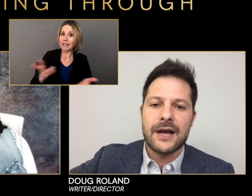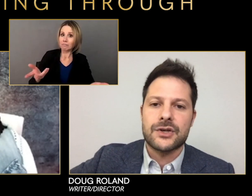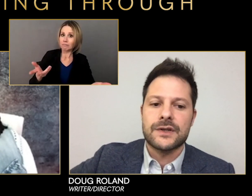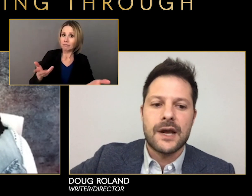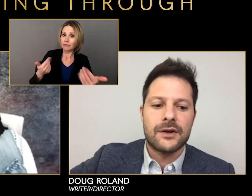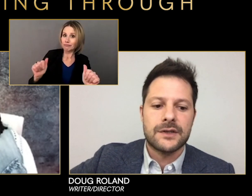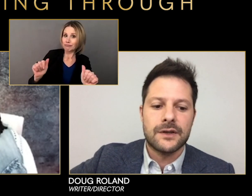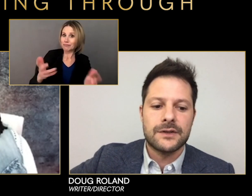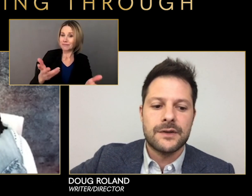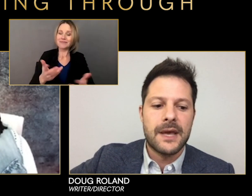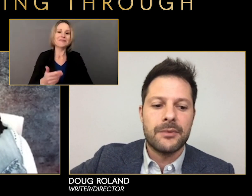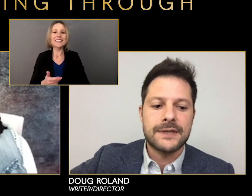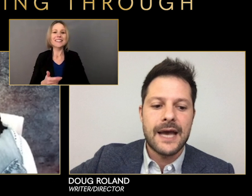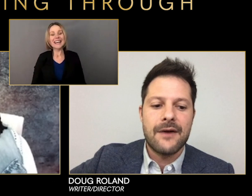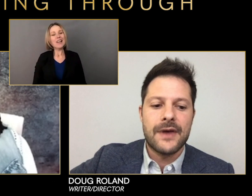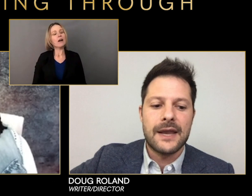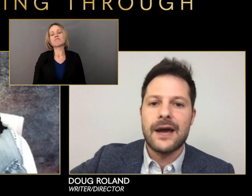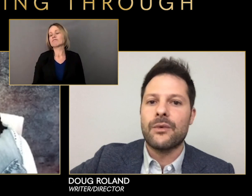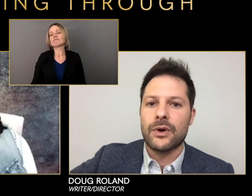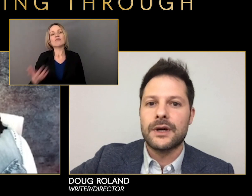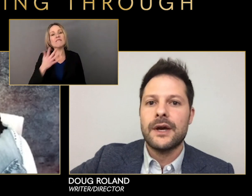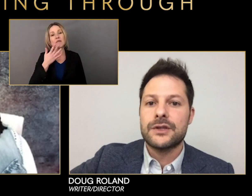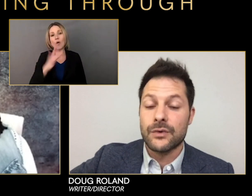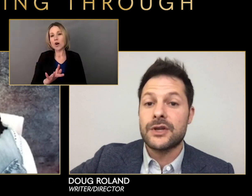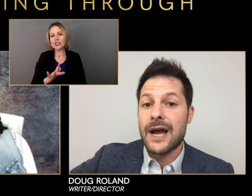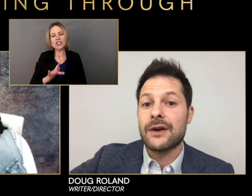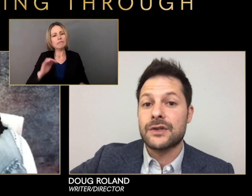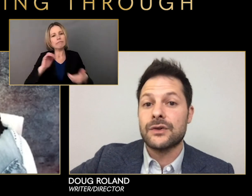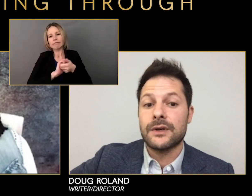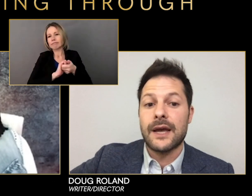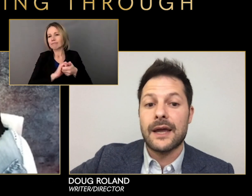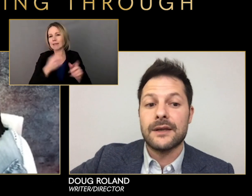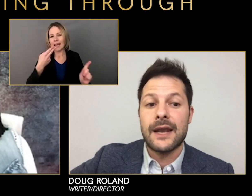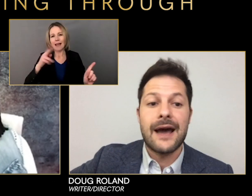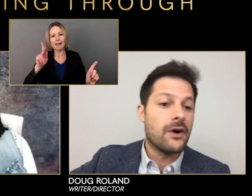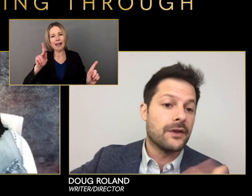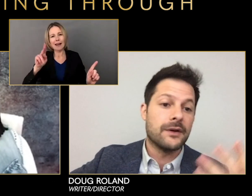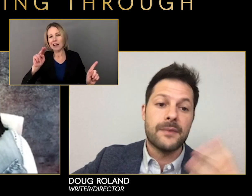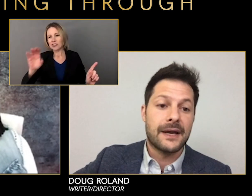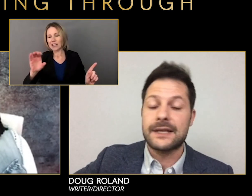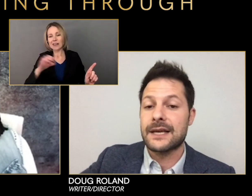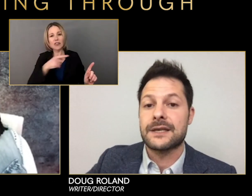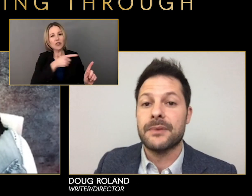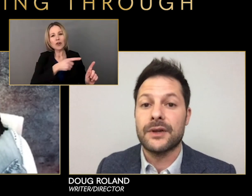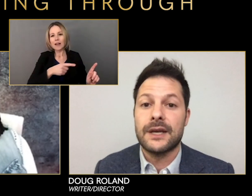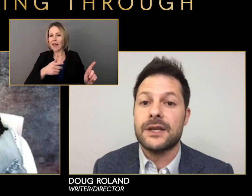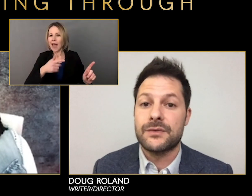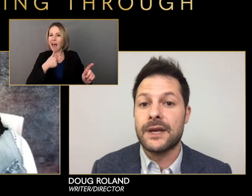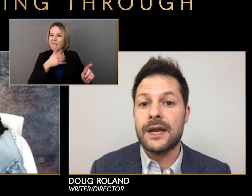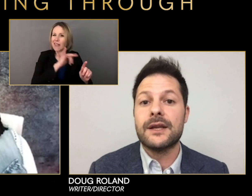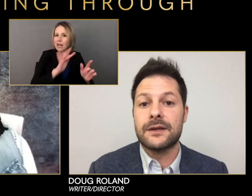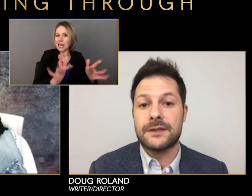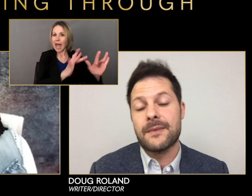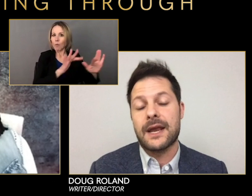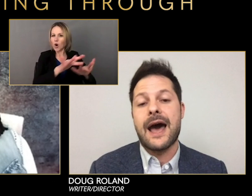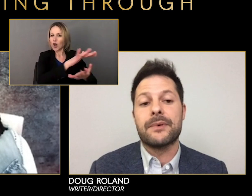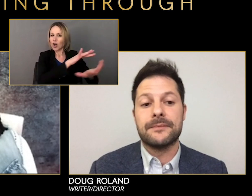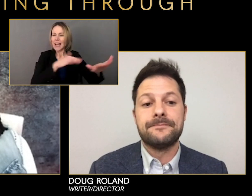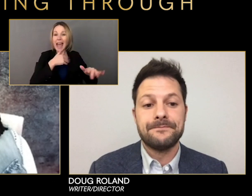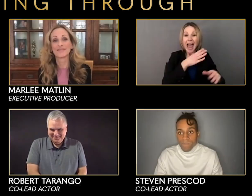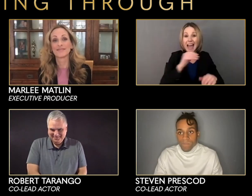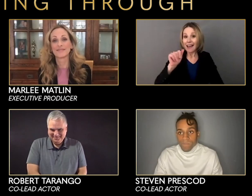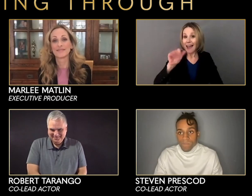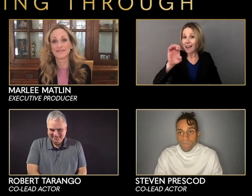Keller National Center to be able to have that network to reach out to and have all the accessibility needs we needed to make it